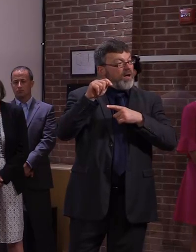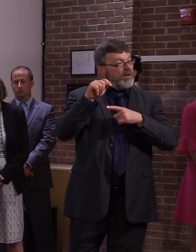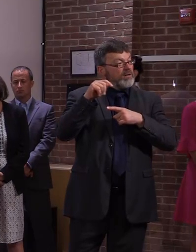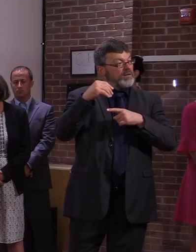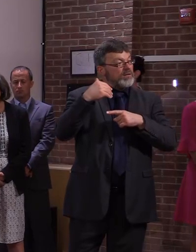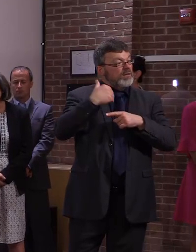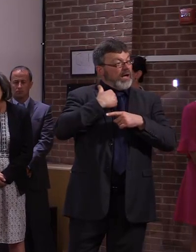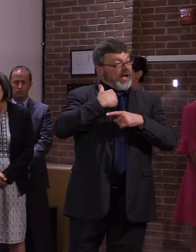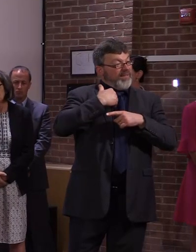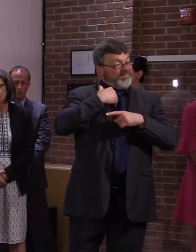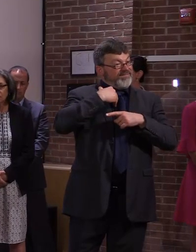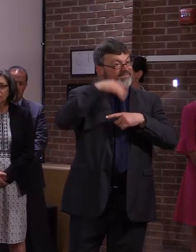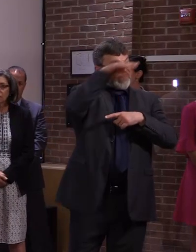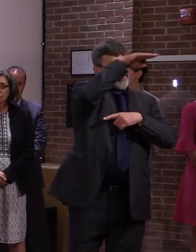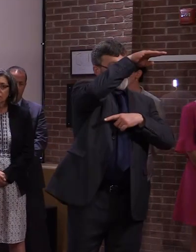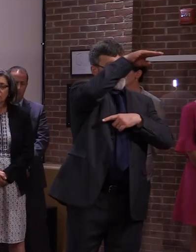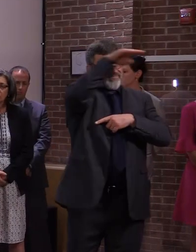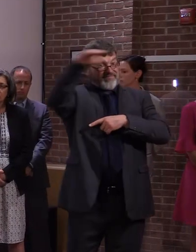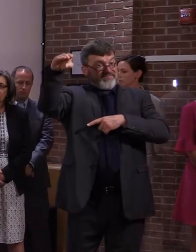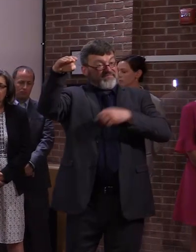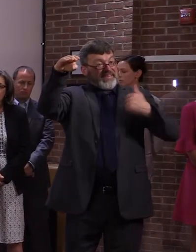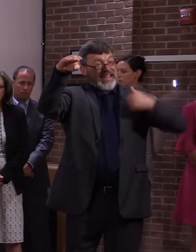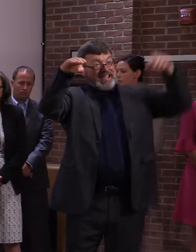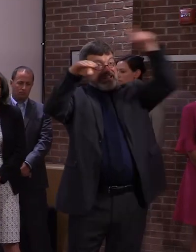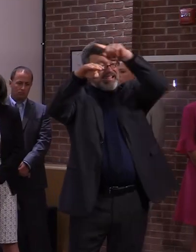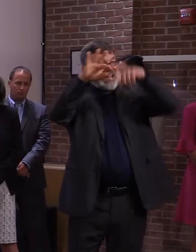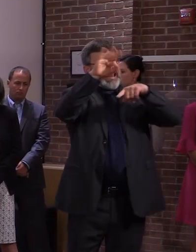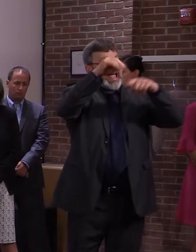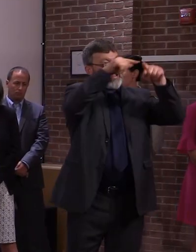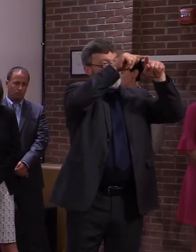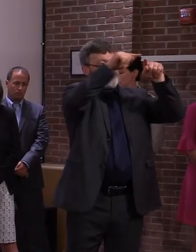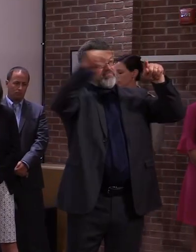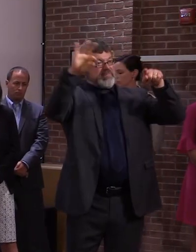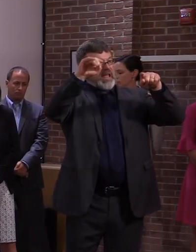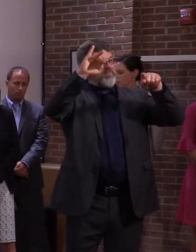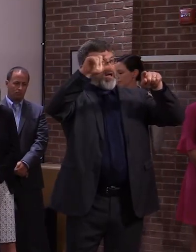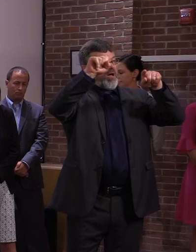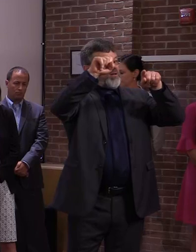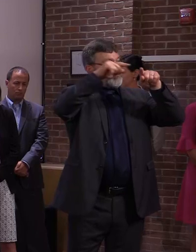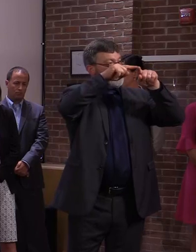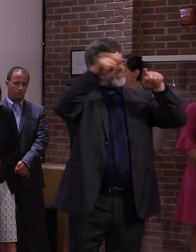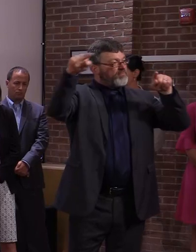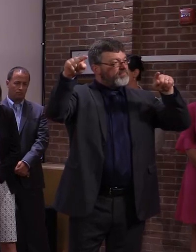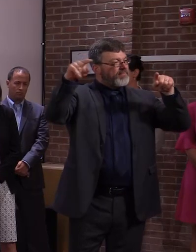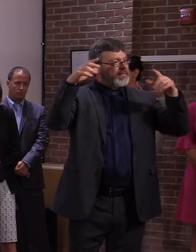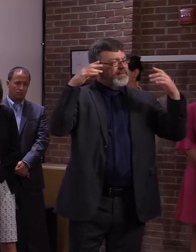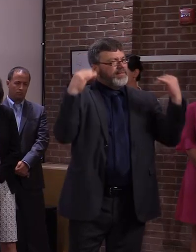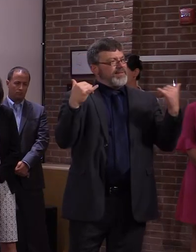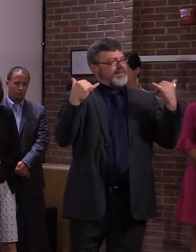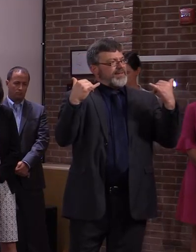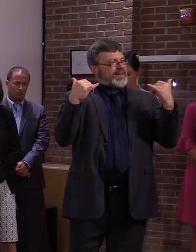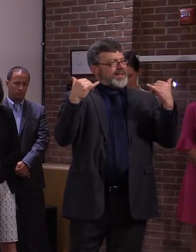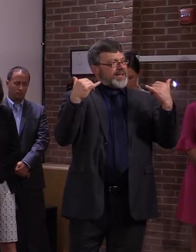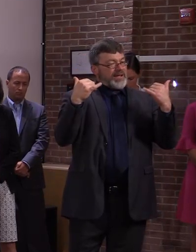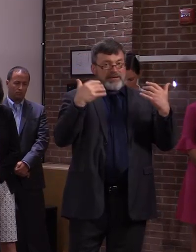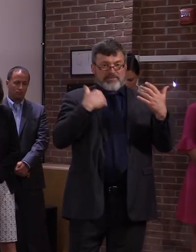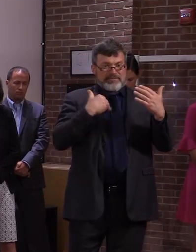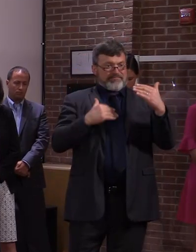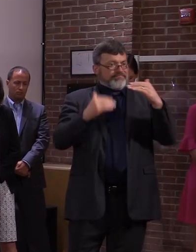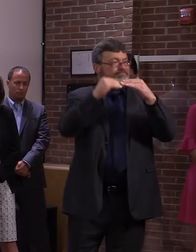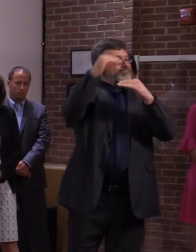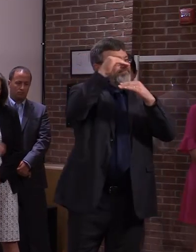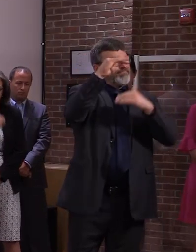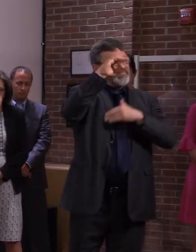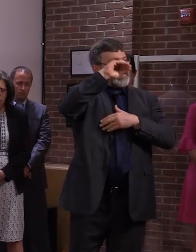entry points that are critical to the economy. I mean, now that you've hit the 80%, is there anything you and the other